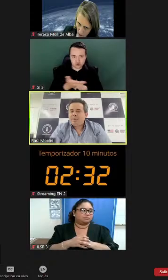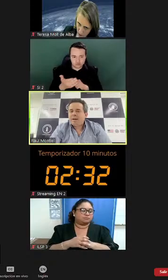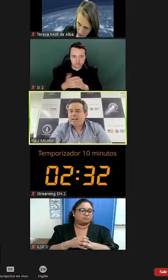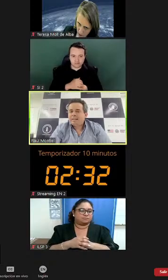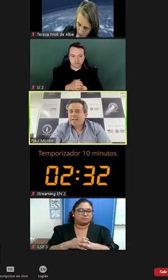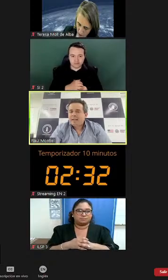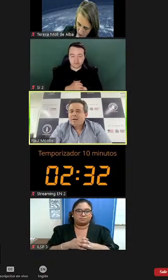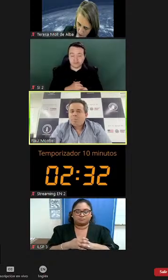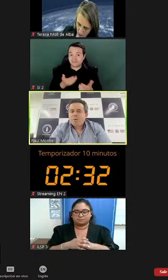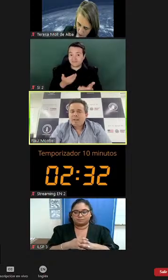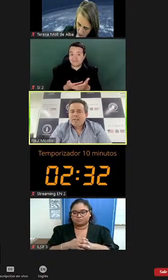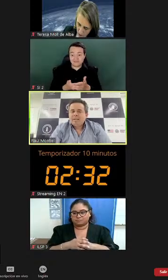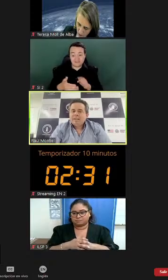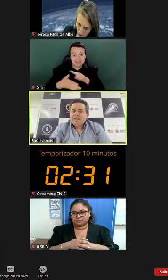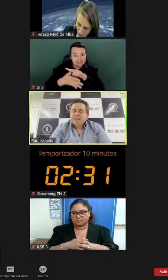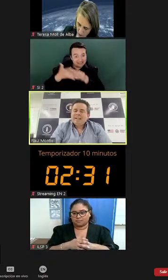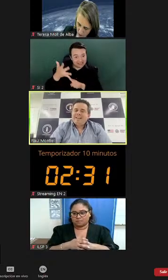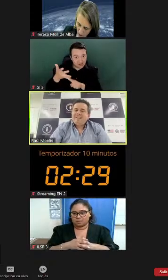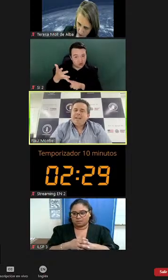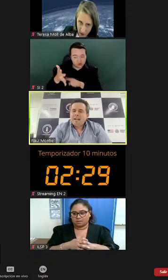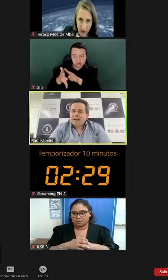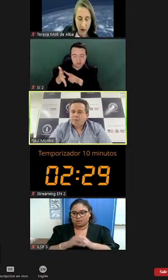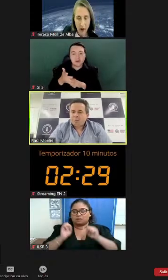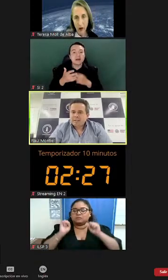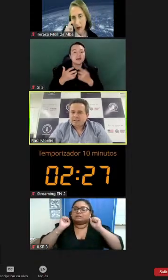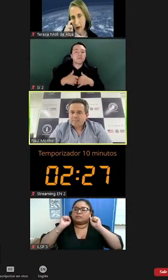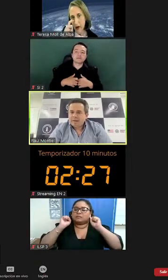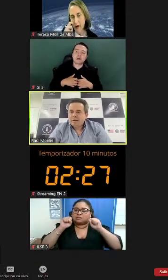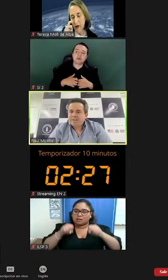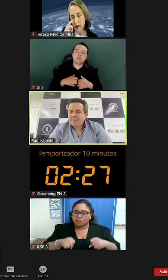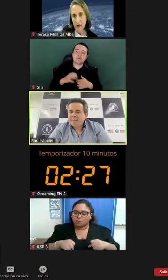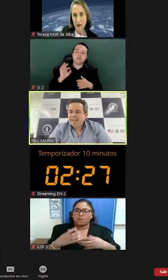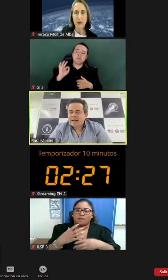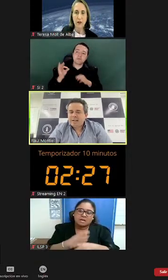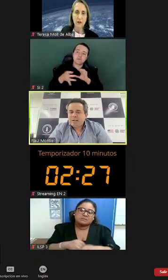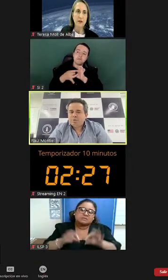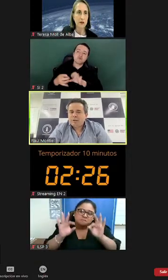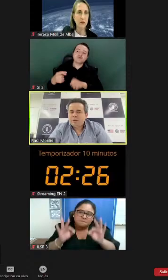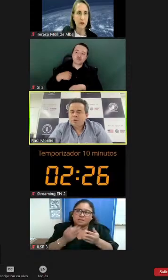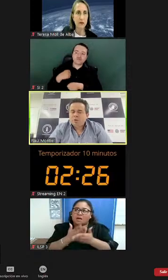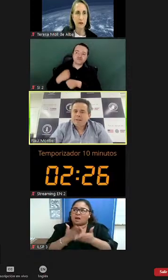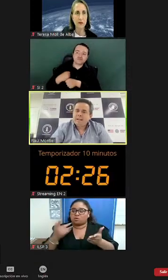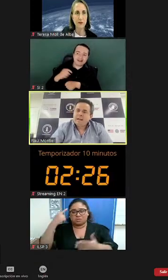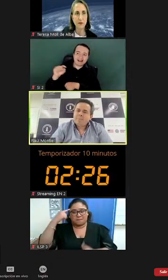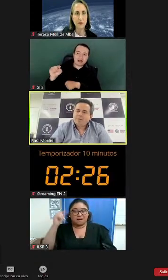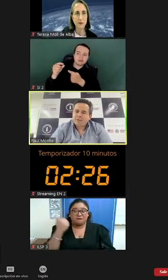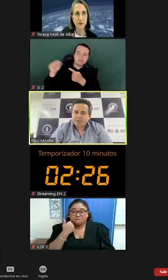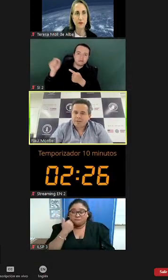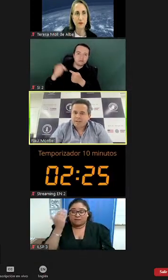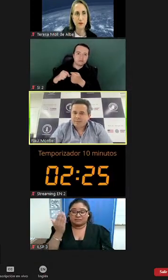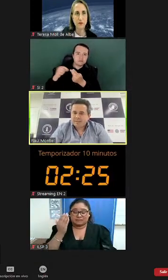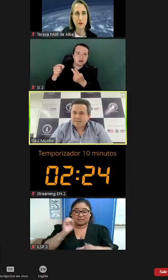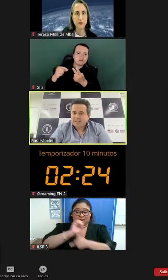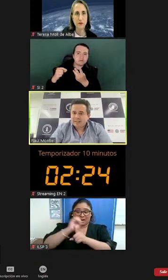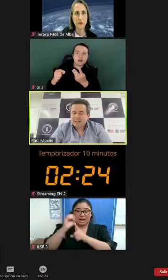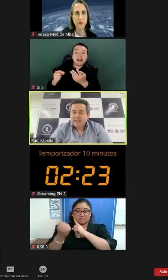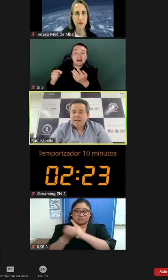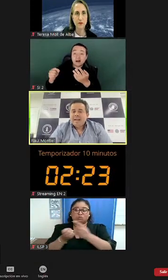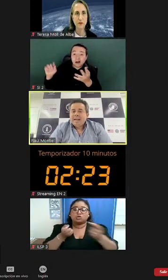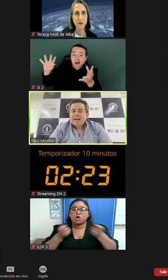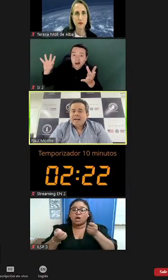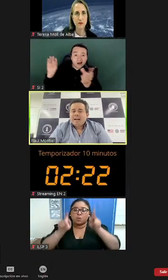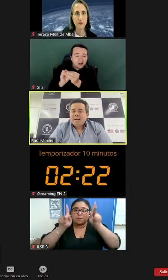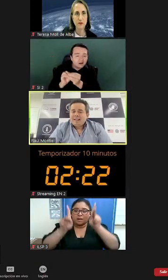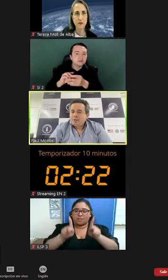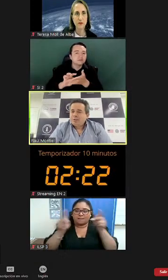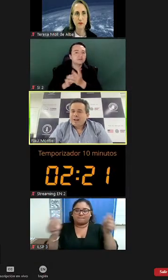five dimensions in which private companies can do things well to facilitate economic inclusion of persons